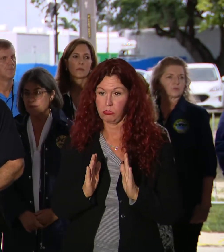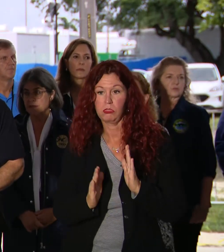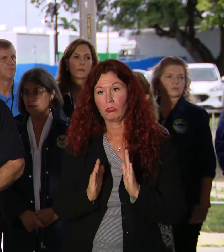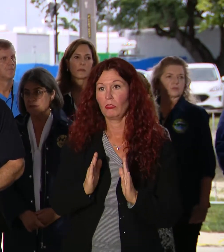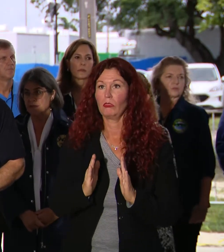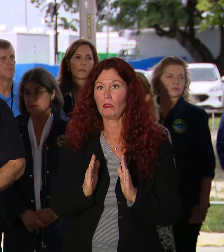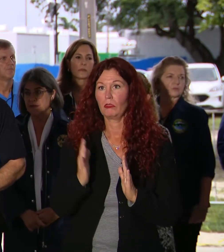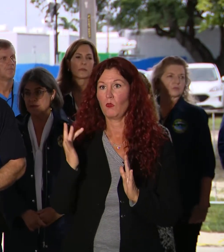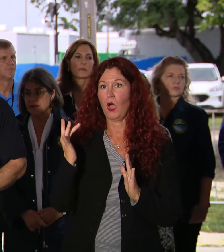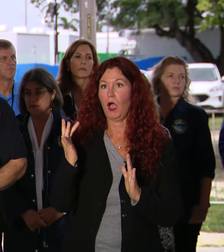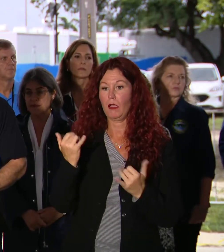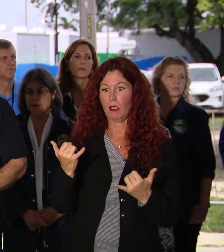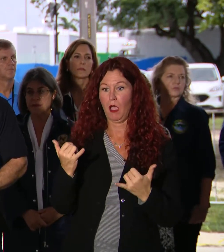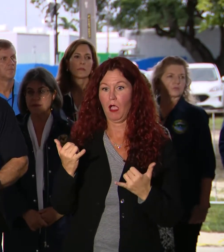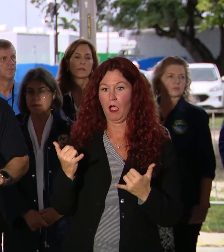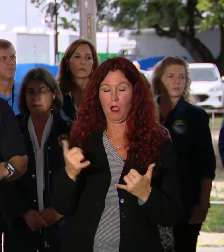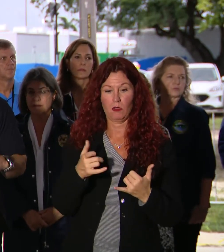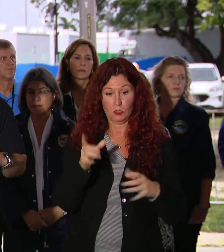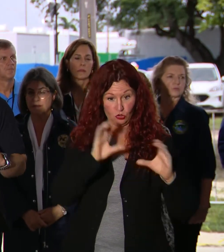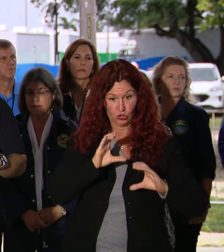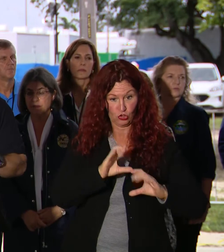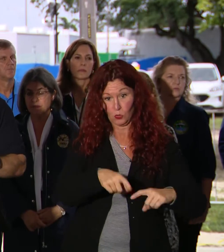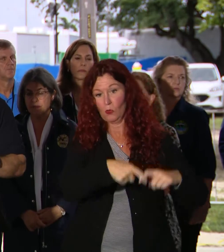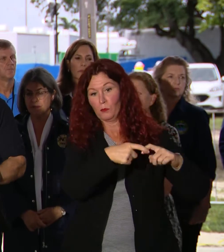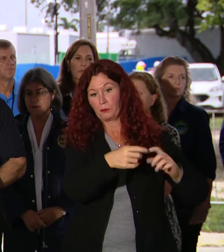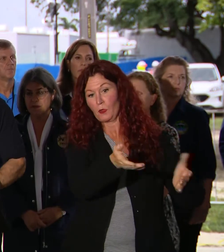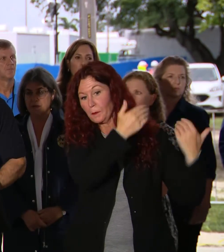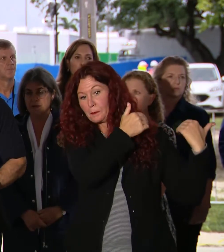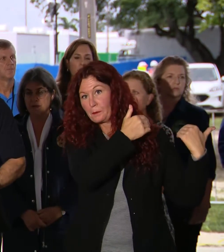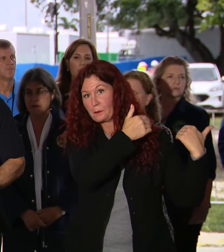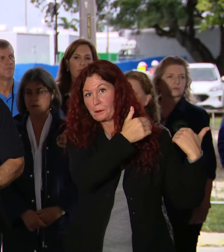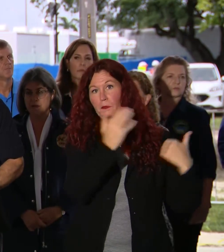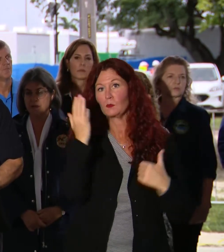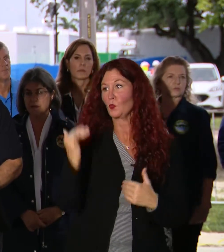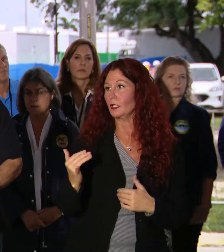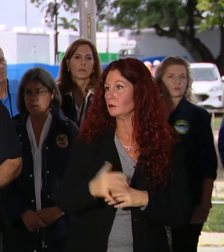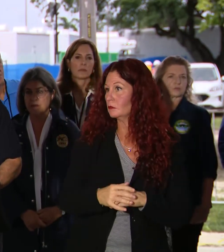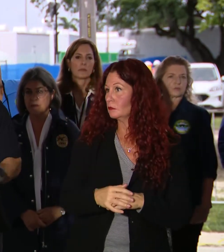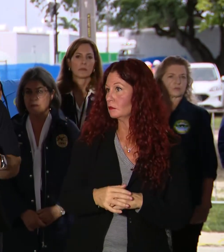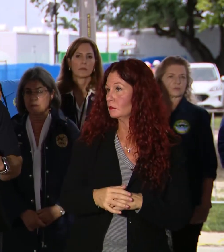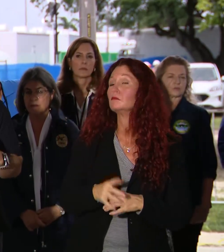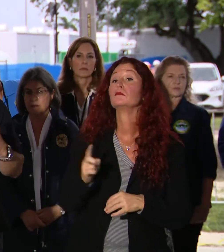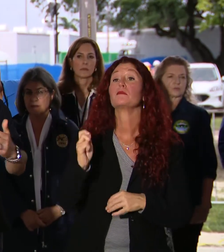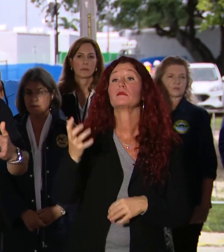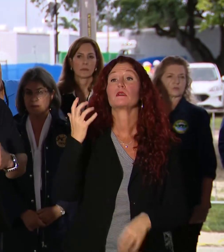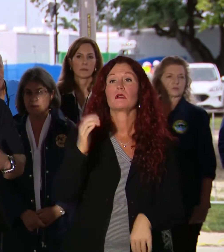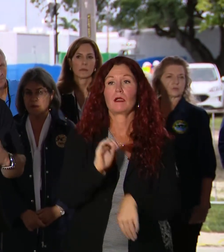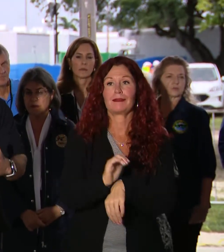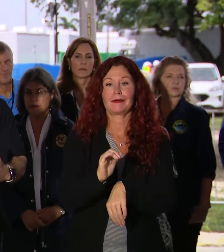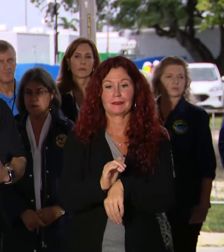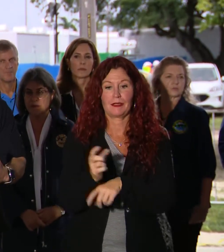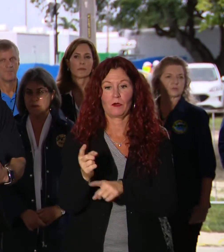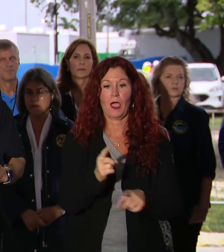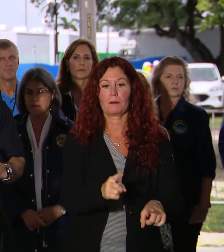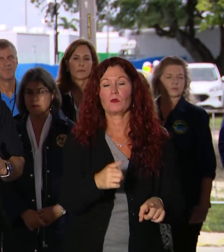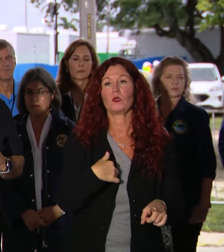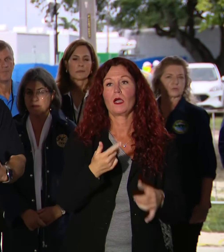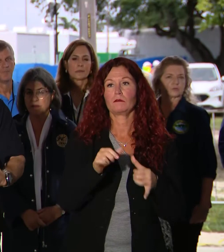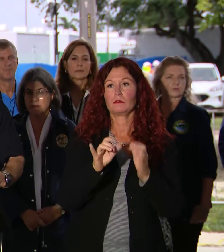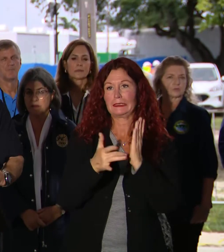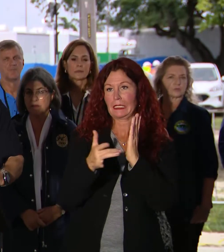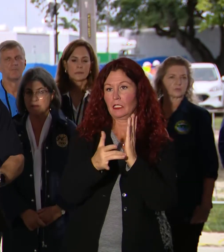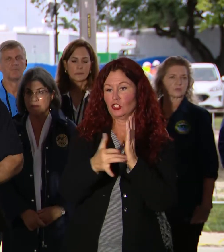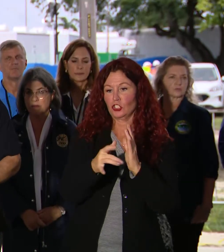at the search and rescue was installed? So we paused operations last night due to detection by our monitoring systems